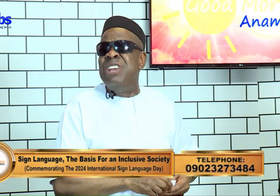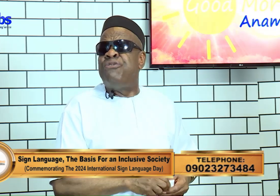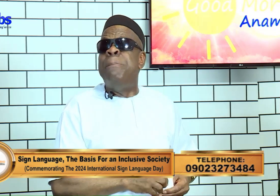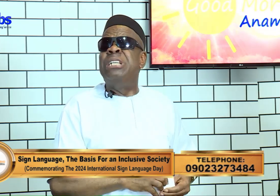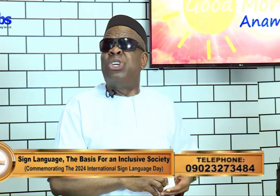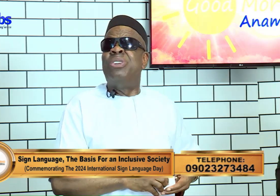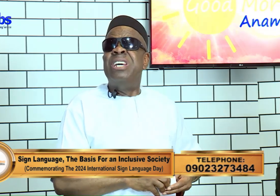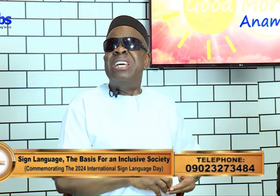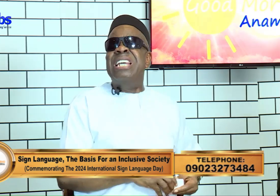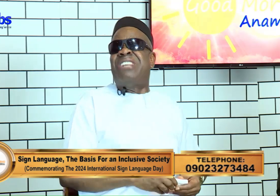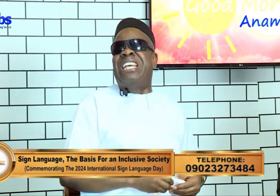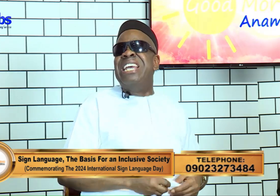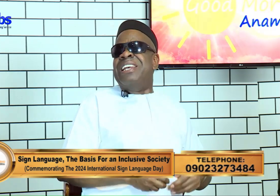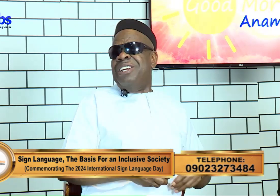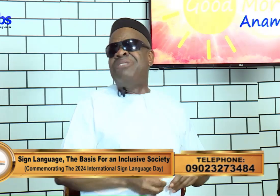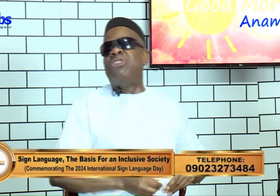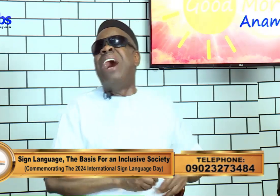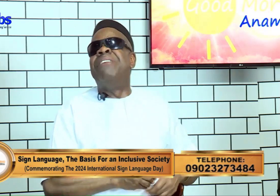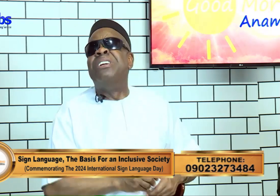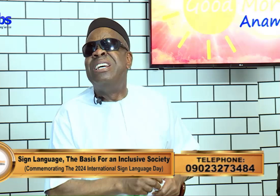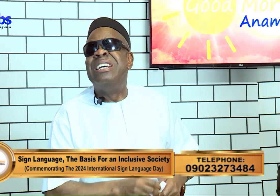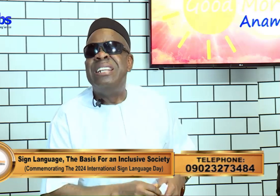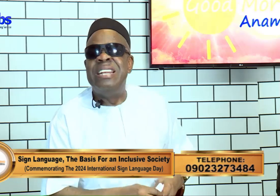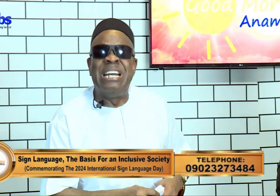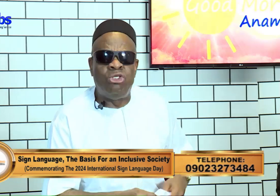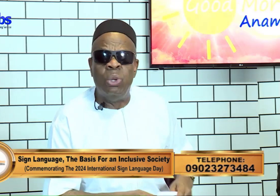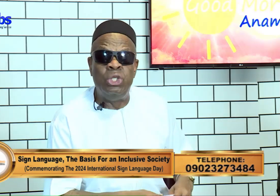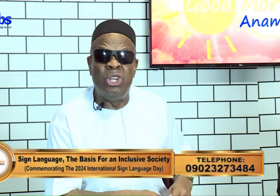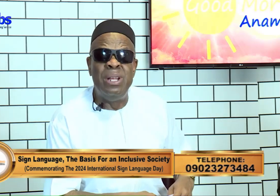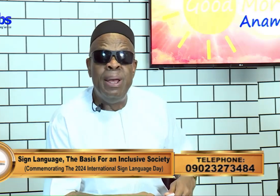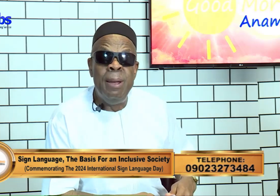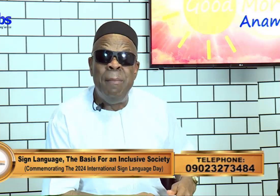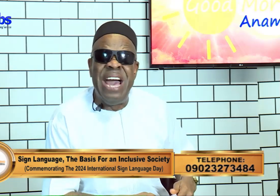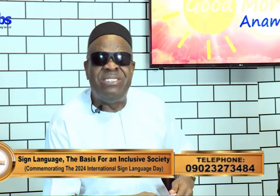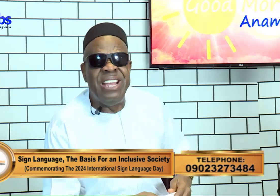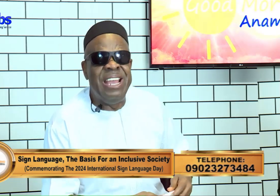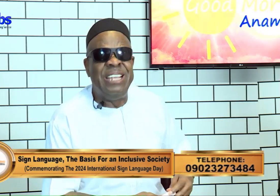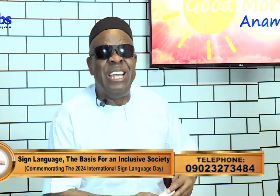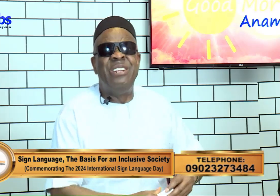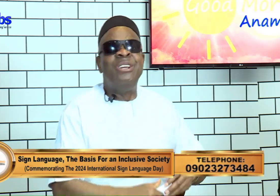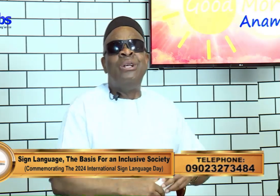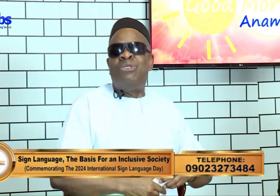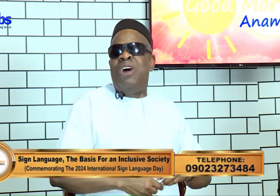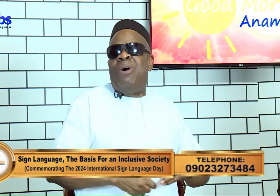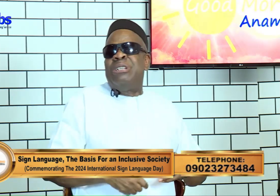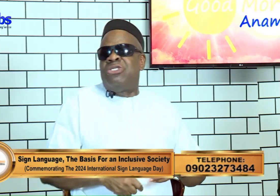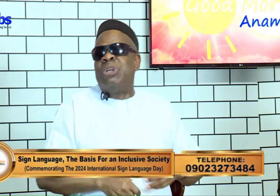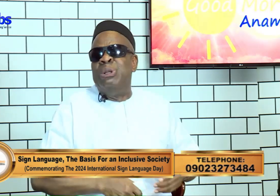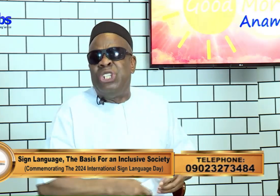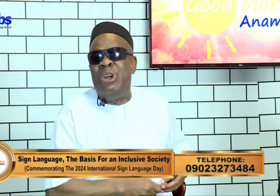Receiving information is key to having that solution. May I say again, to